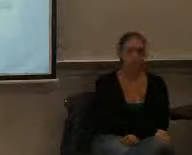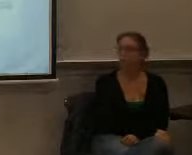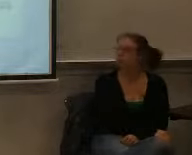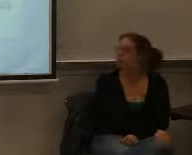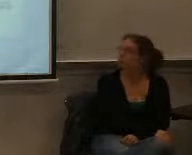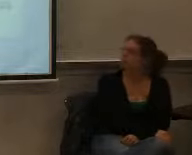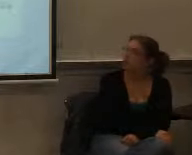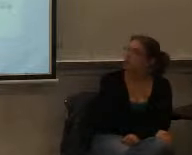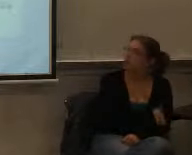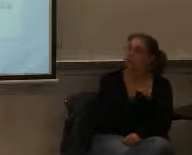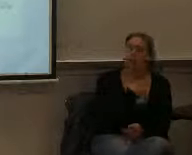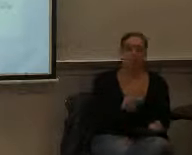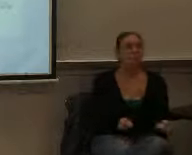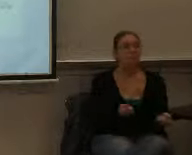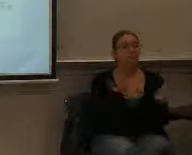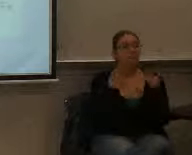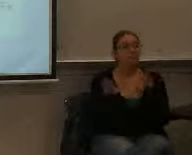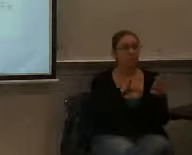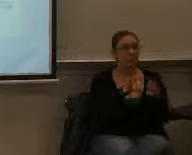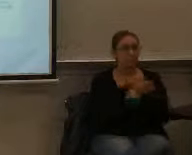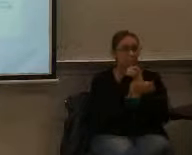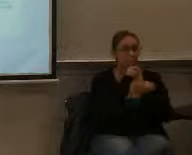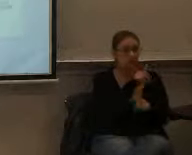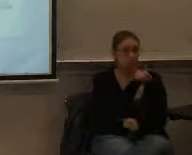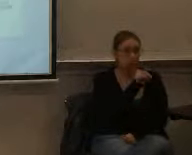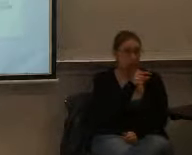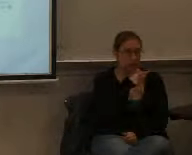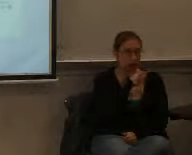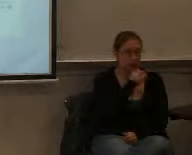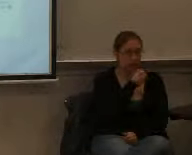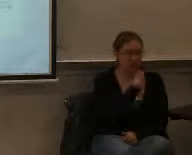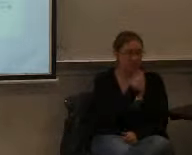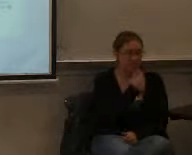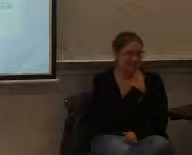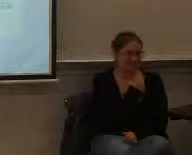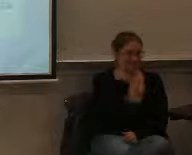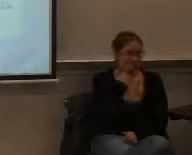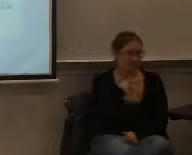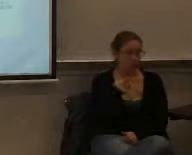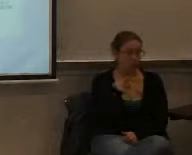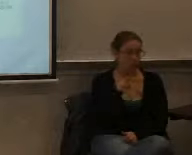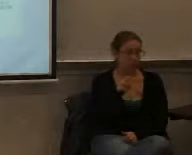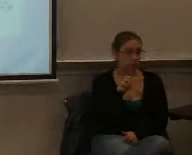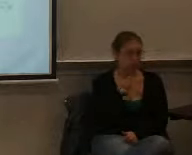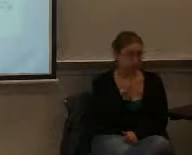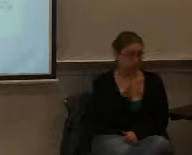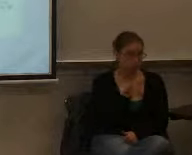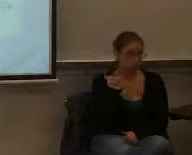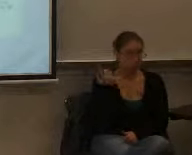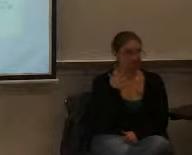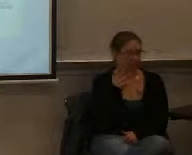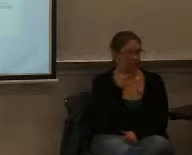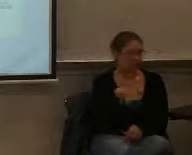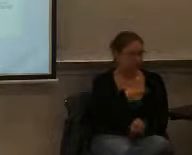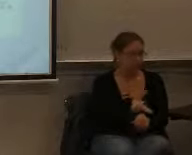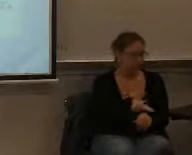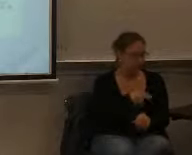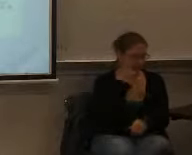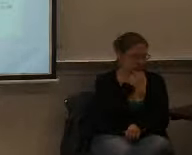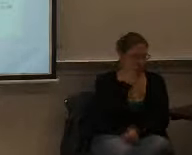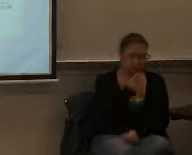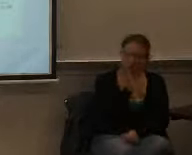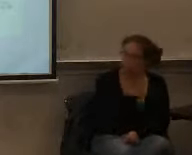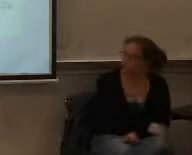So there's several behavioral responses that zooplankton have to predators as well, and this is fairly common. So we have